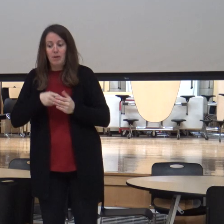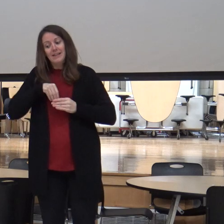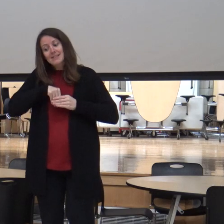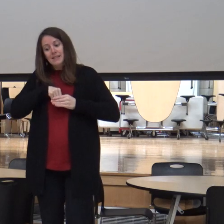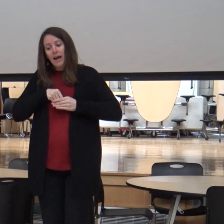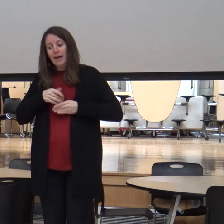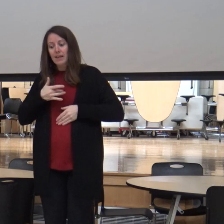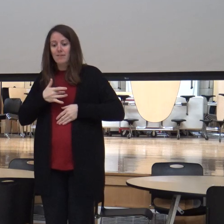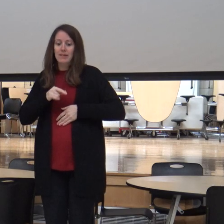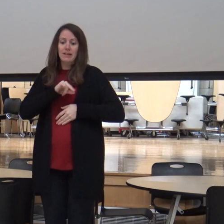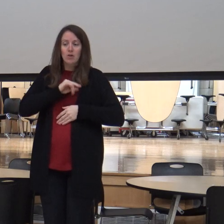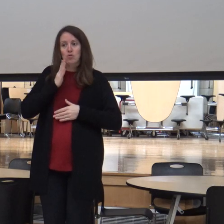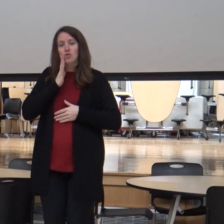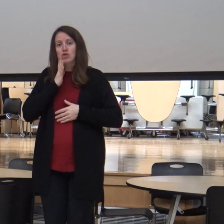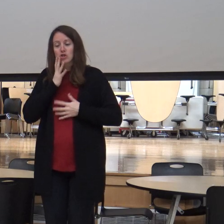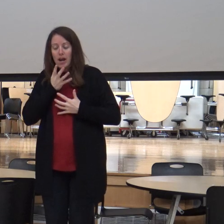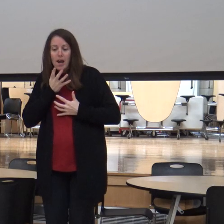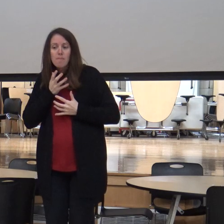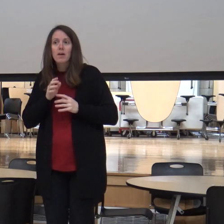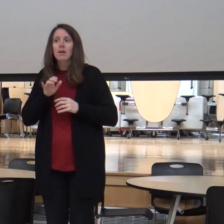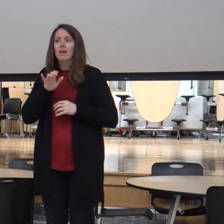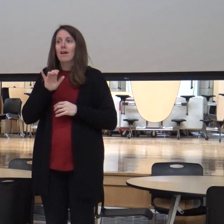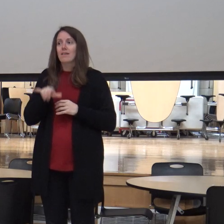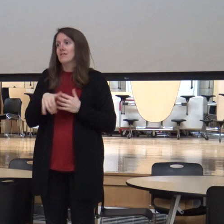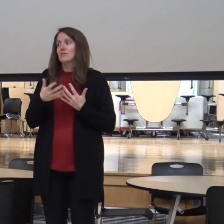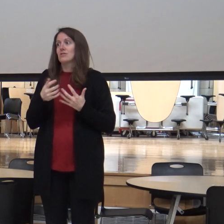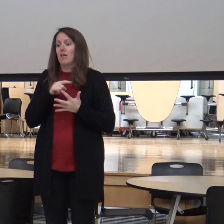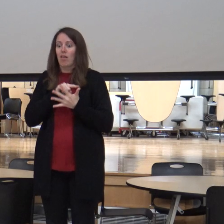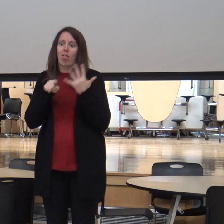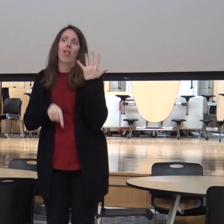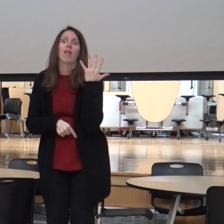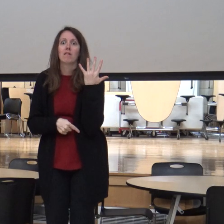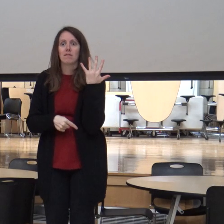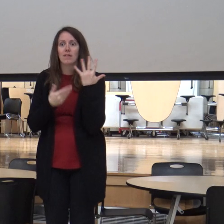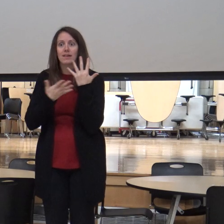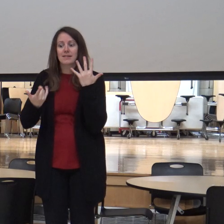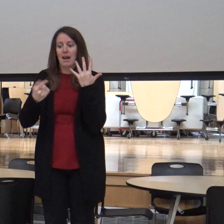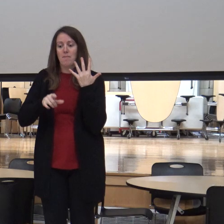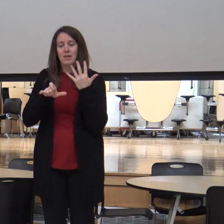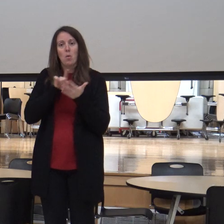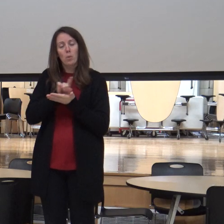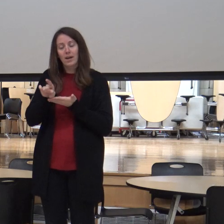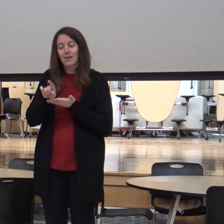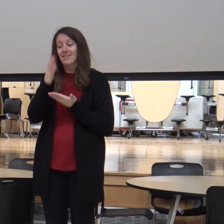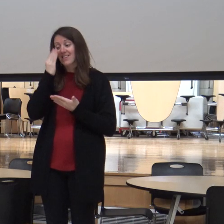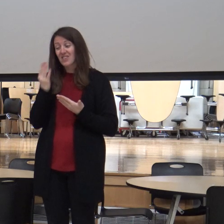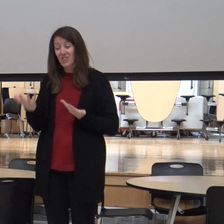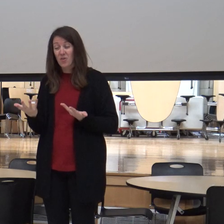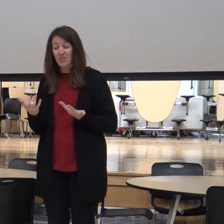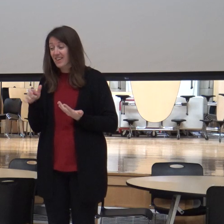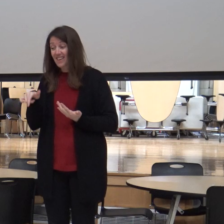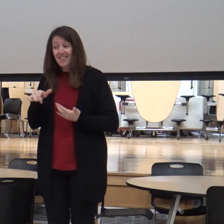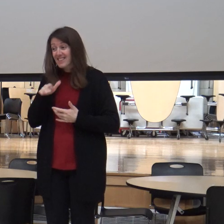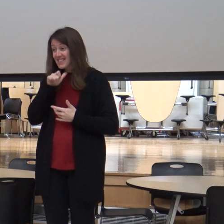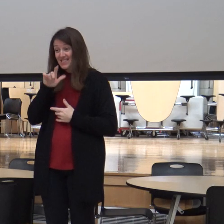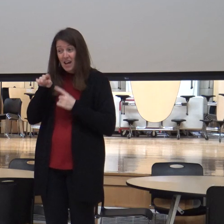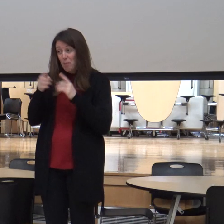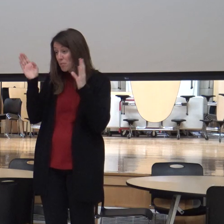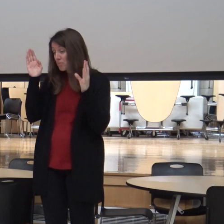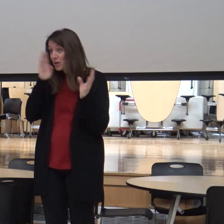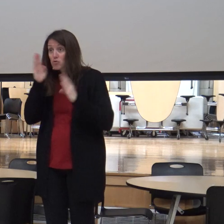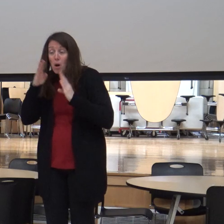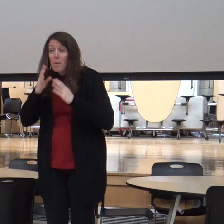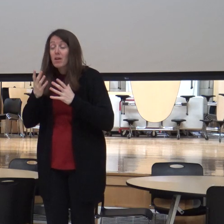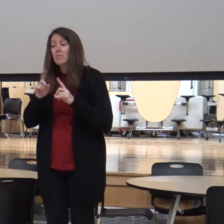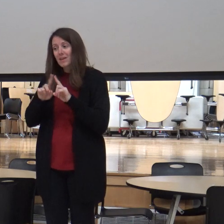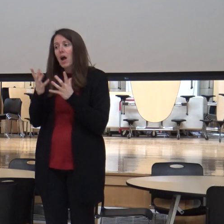feel the guilt or more shame. And that's just one of 100 things that happened that week. Letting them know, this isn't about getting in trouble, this is about